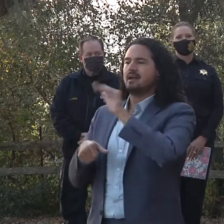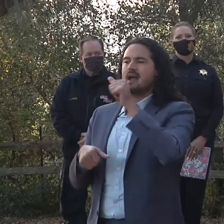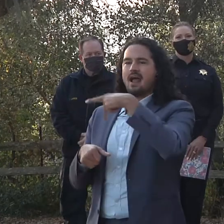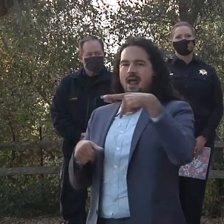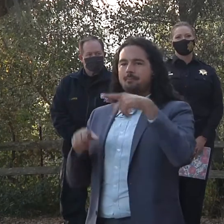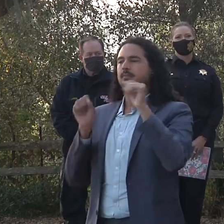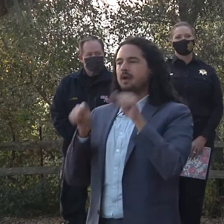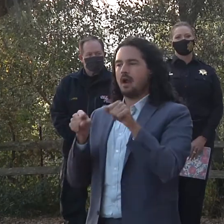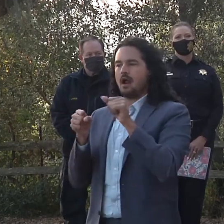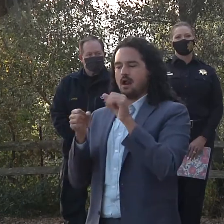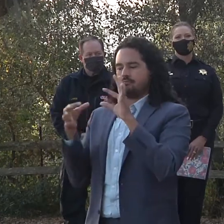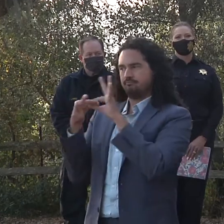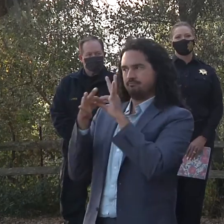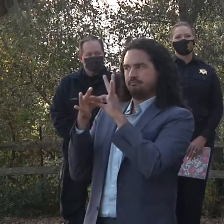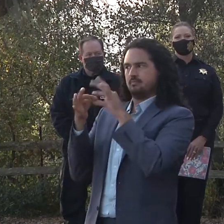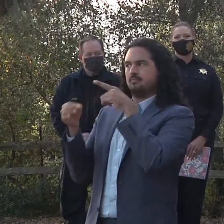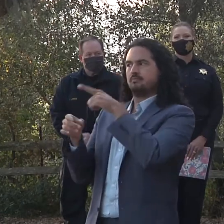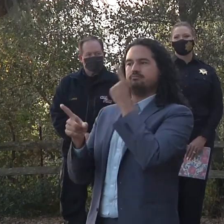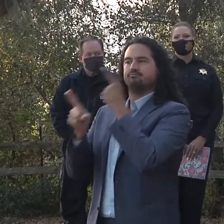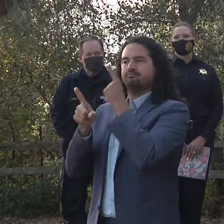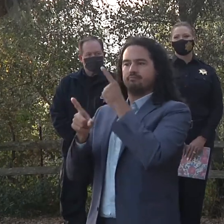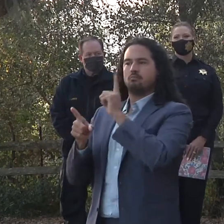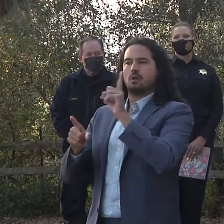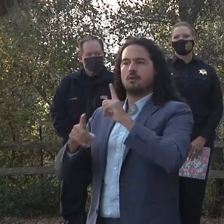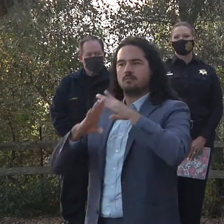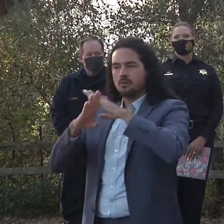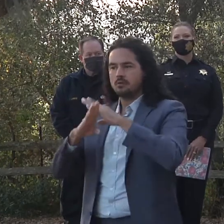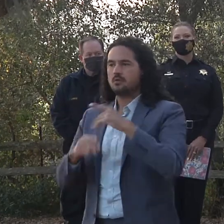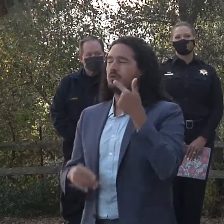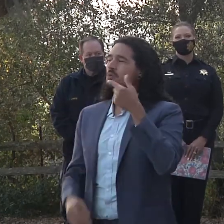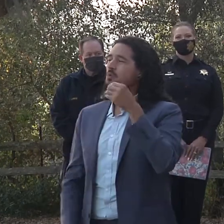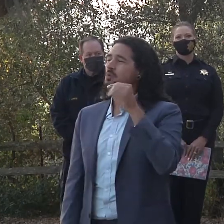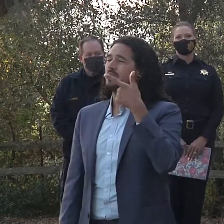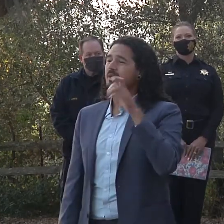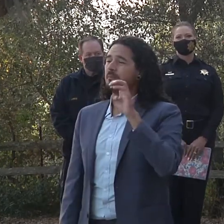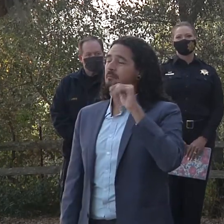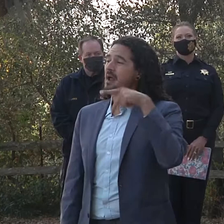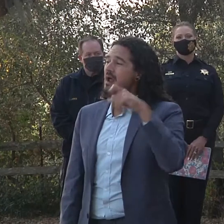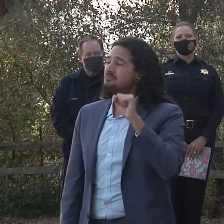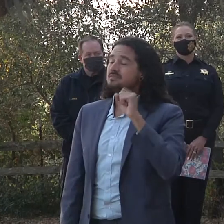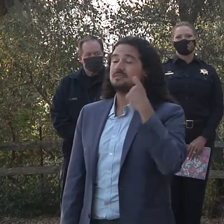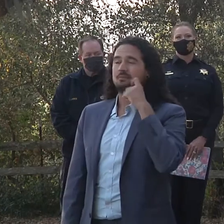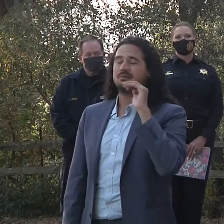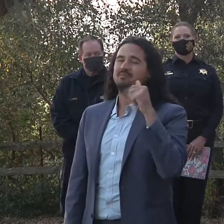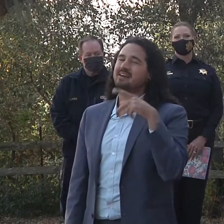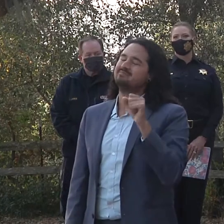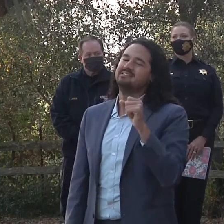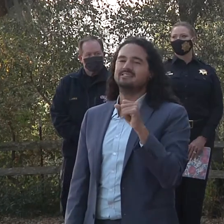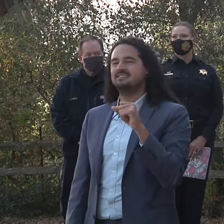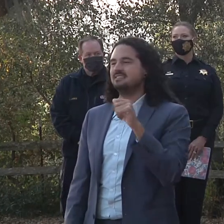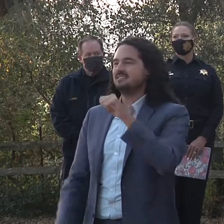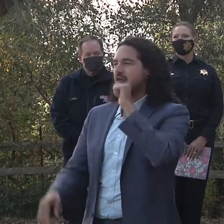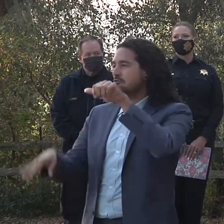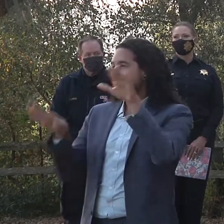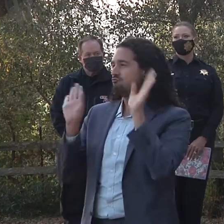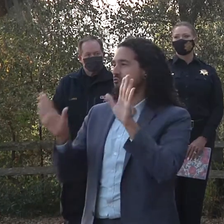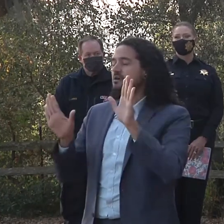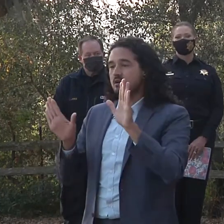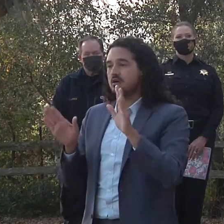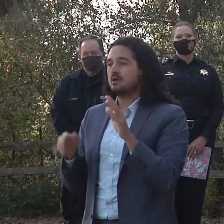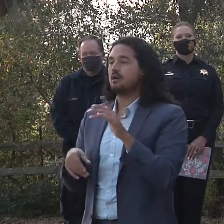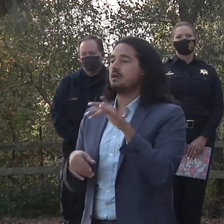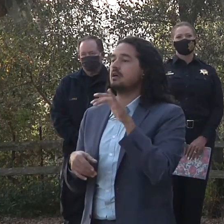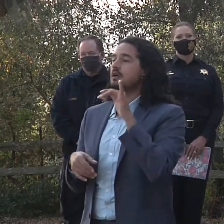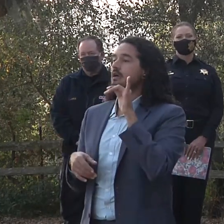I checked earlier and it didn't seem as consistent. So I think if you're going to plan your route back home, if that was me, I would be looking at CHP